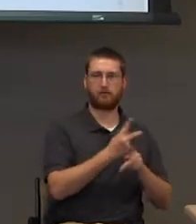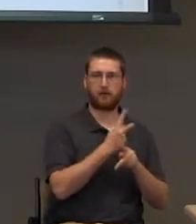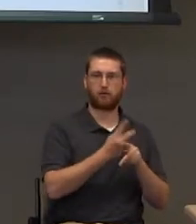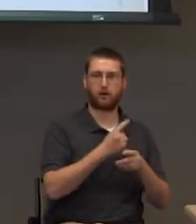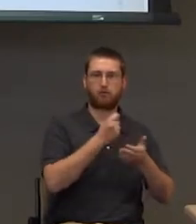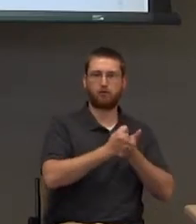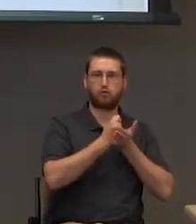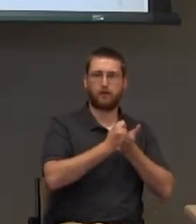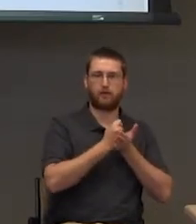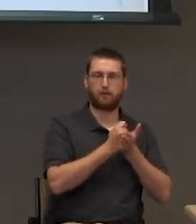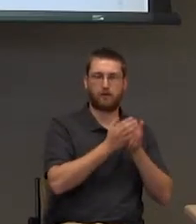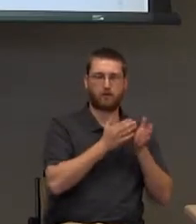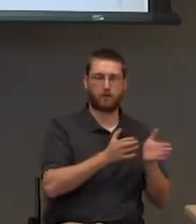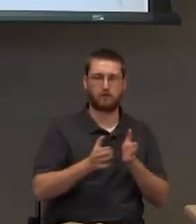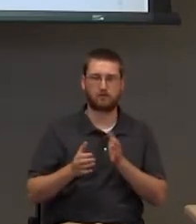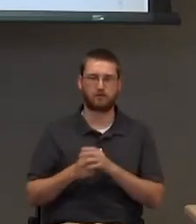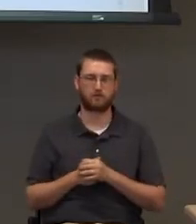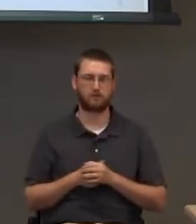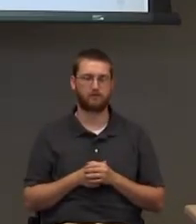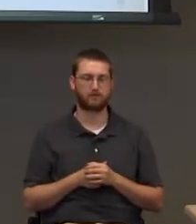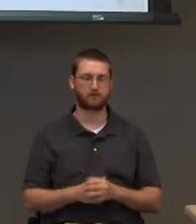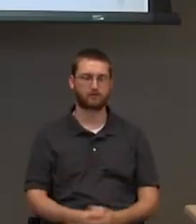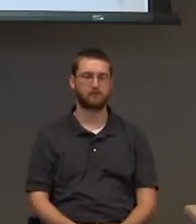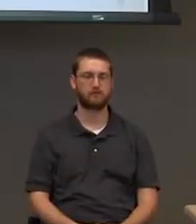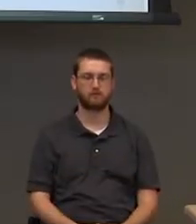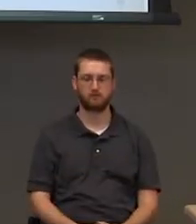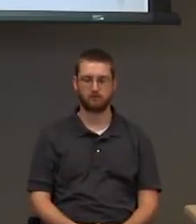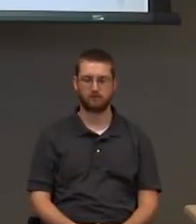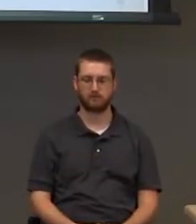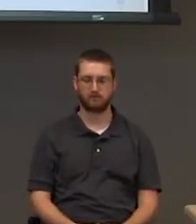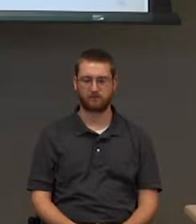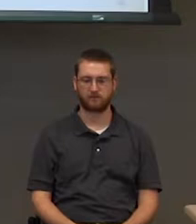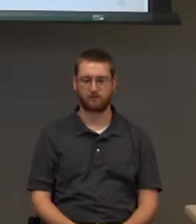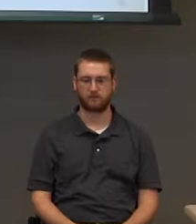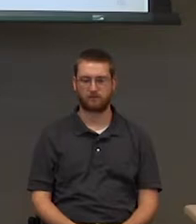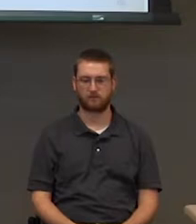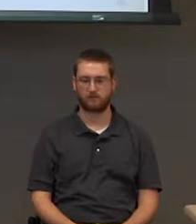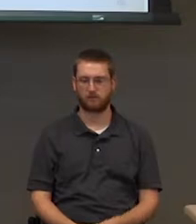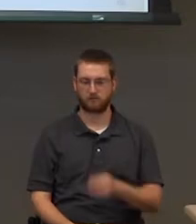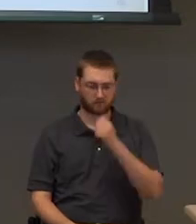strategies. That's not in their bailiwick. Under recruitment,